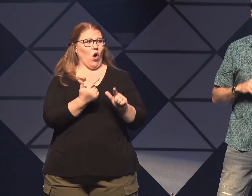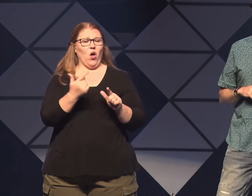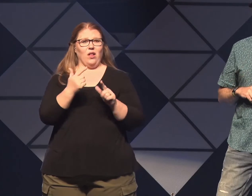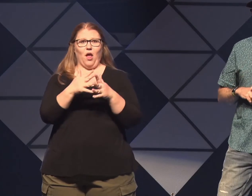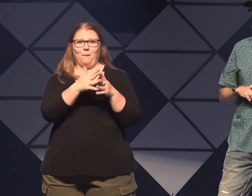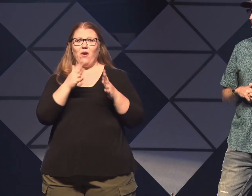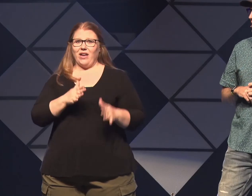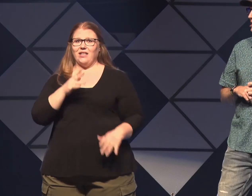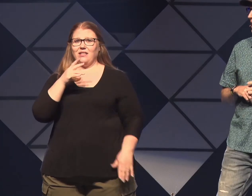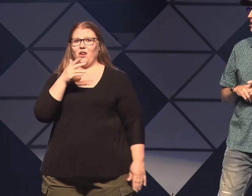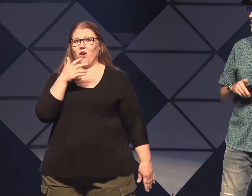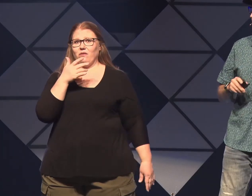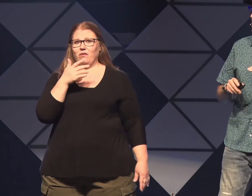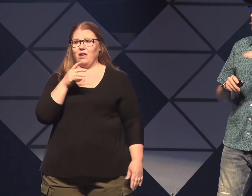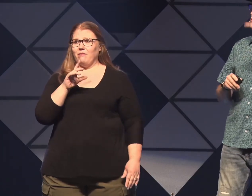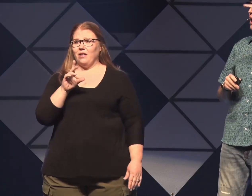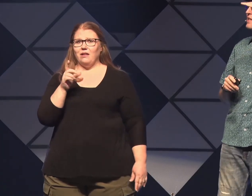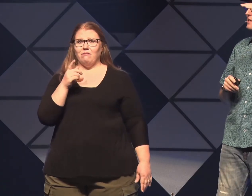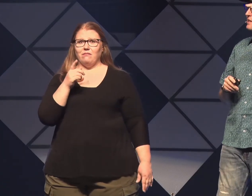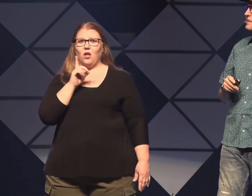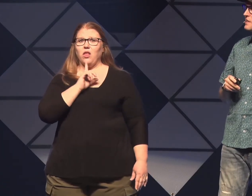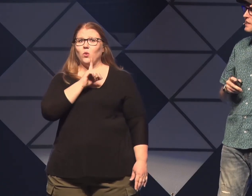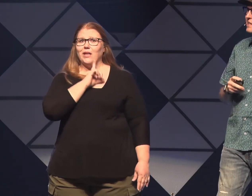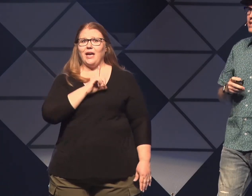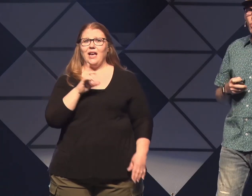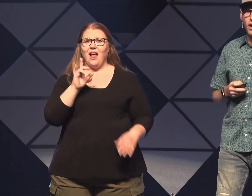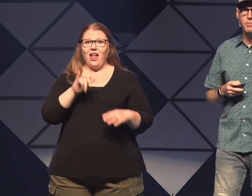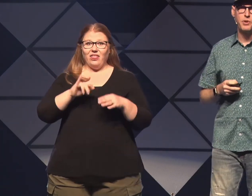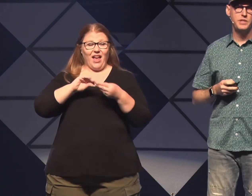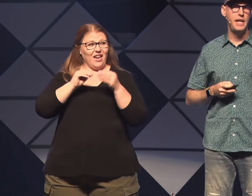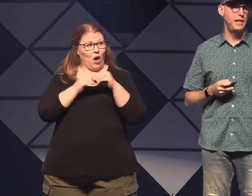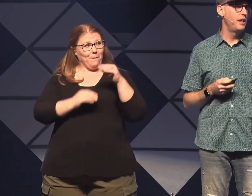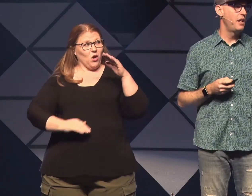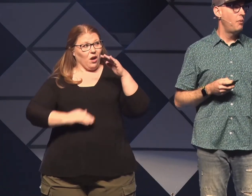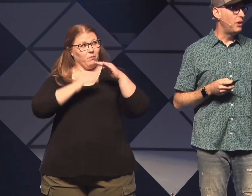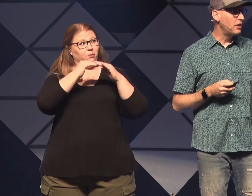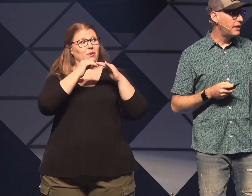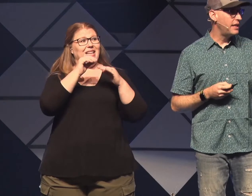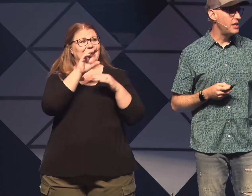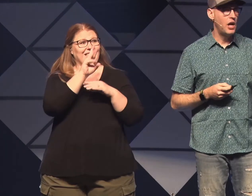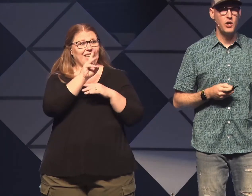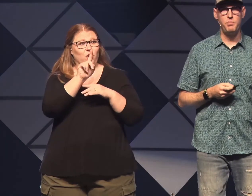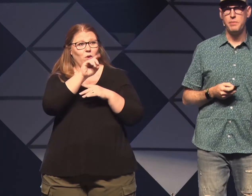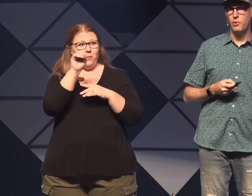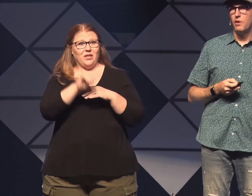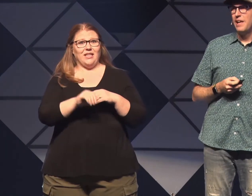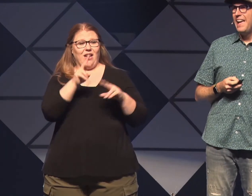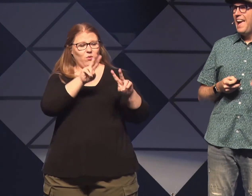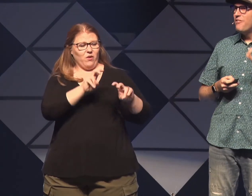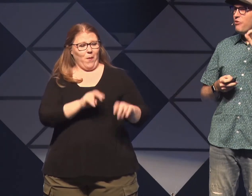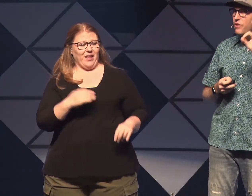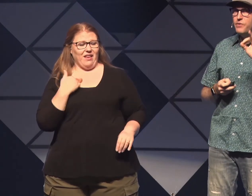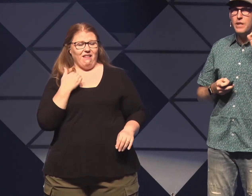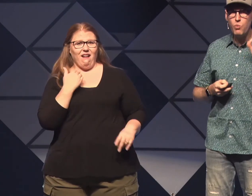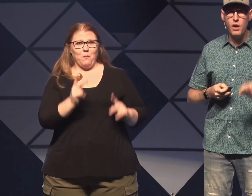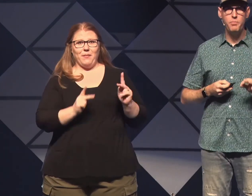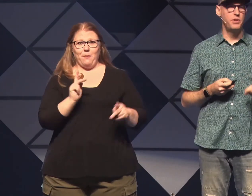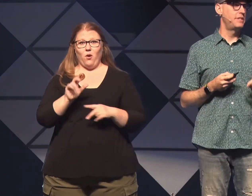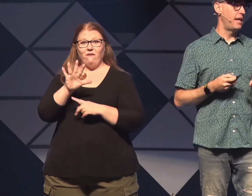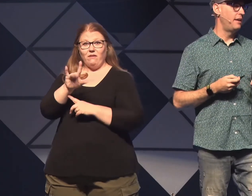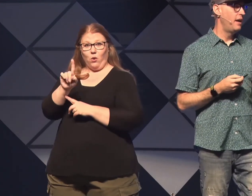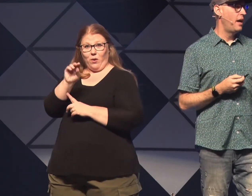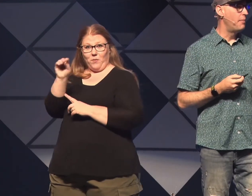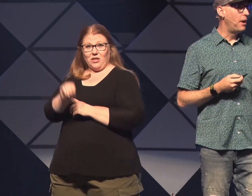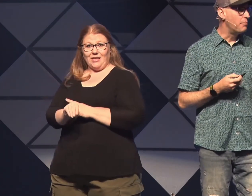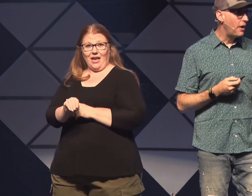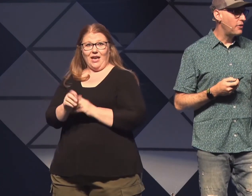was a study done by Harvard that said that number rises to 61% when looking at younger people, and